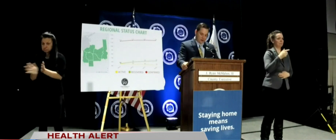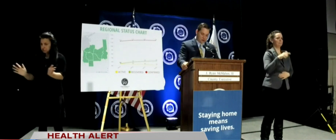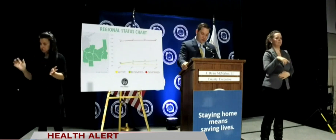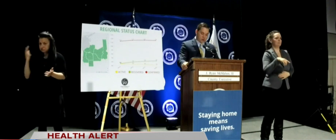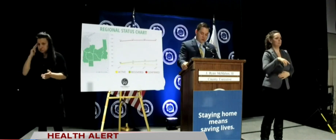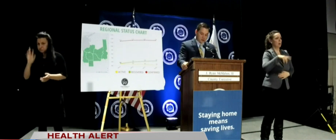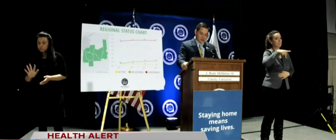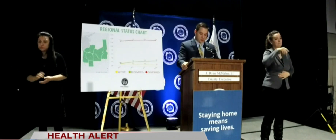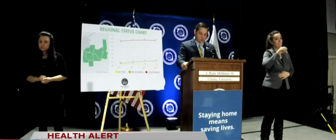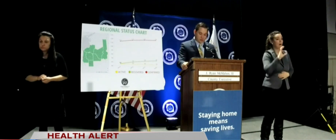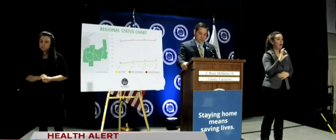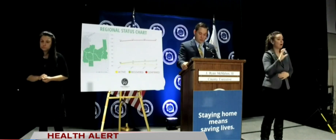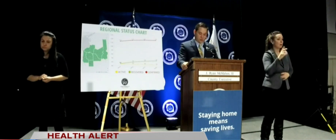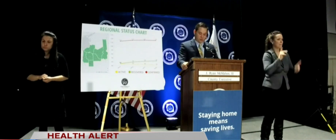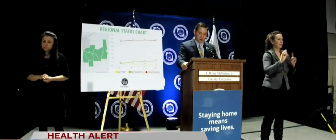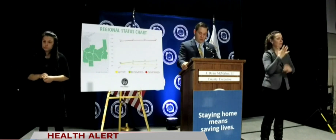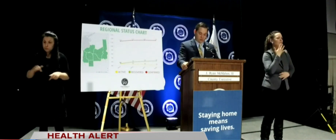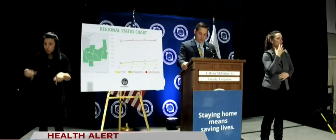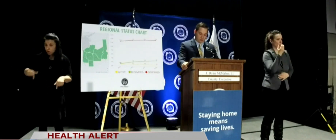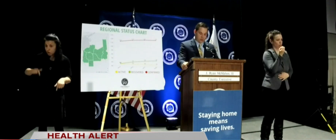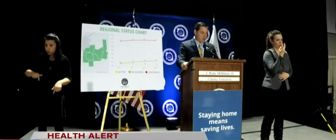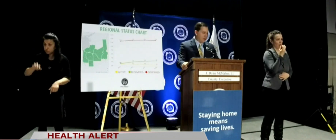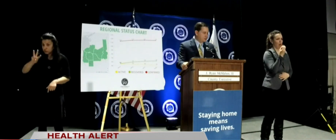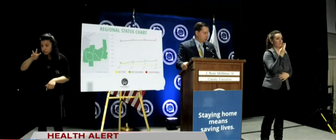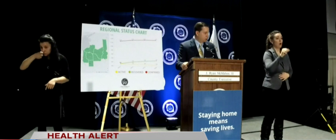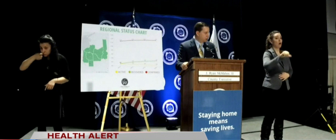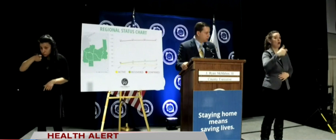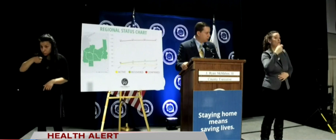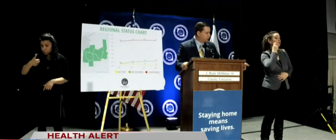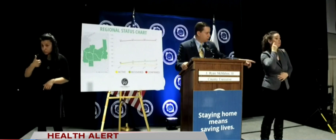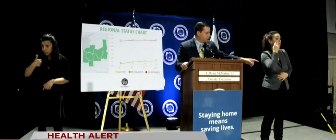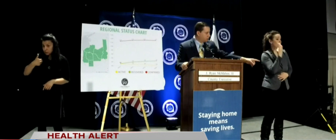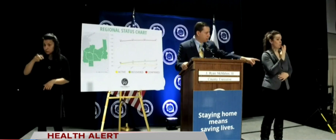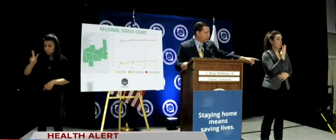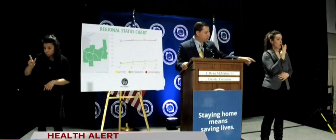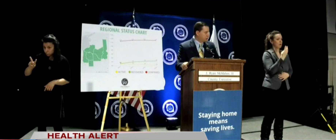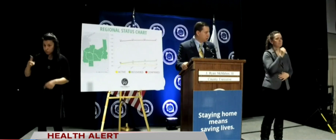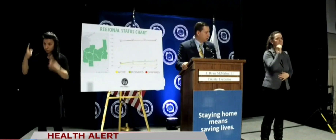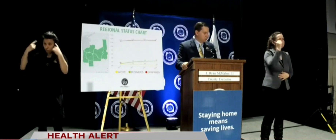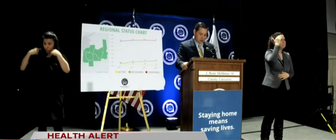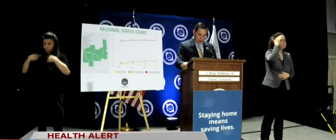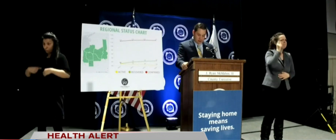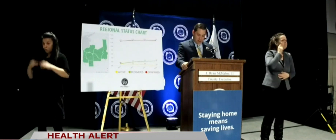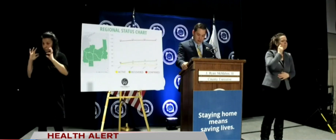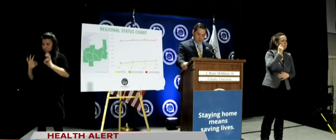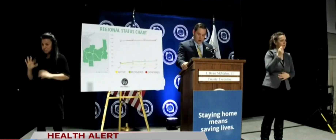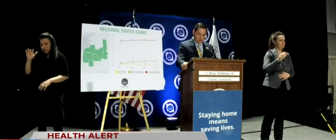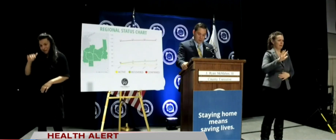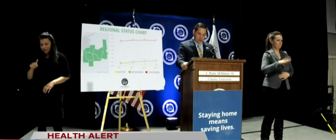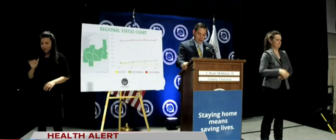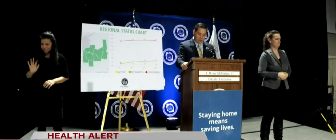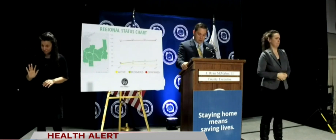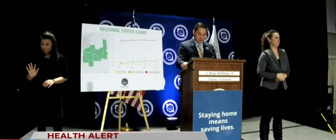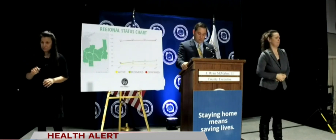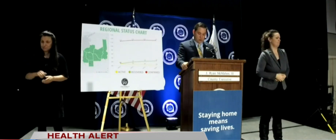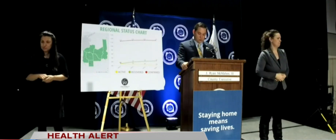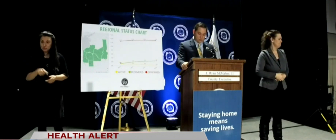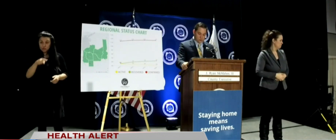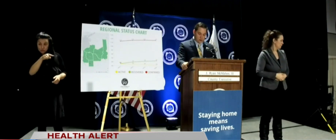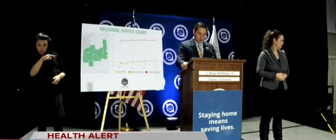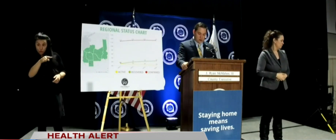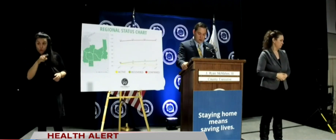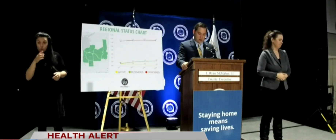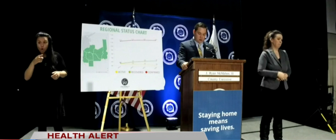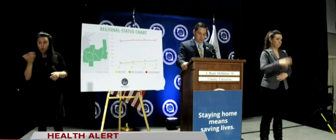Today we've had 362 people who have recovered. That is our green curve down to the bottom here. That is up 11